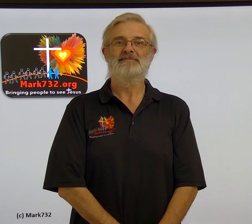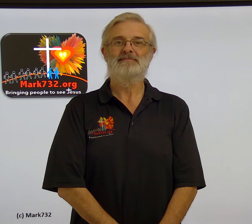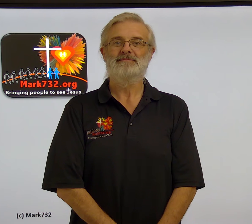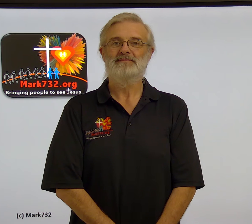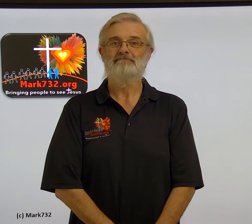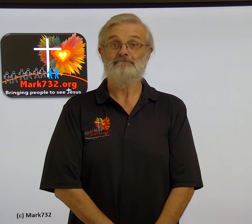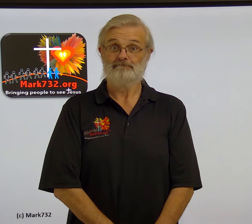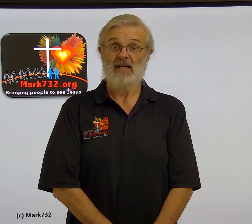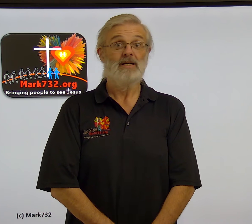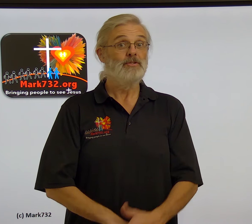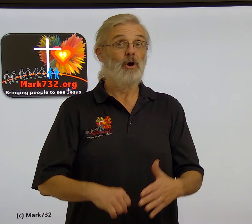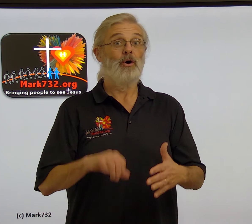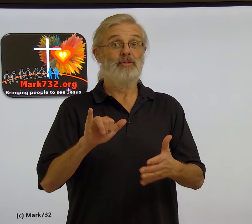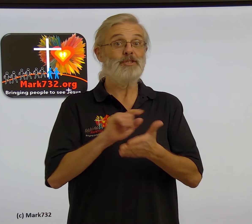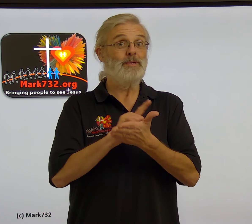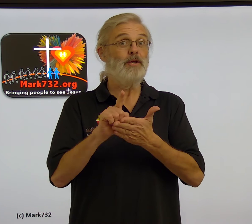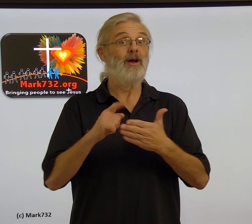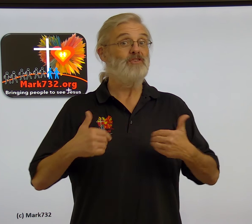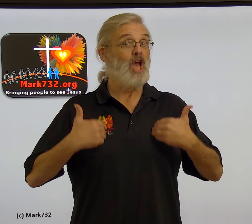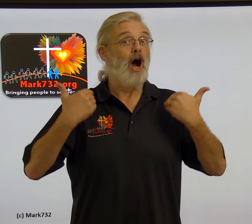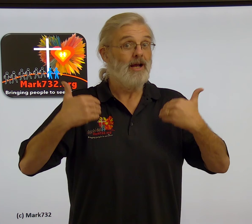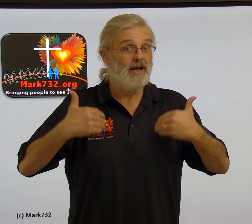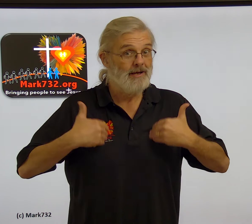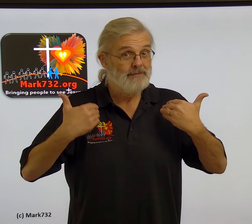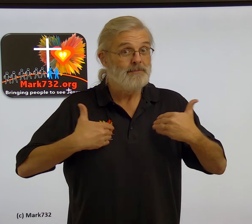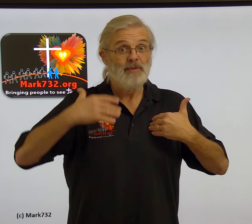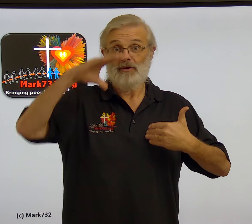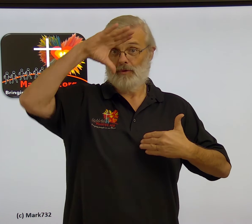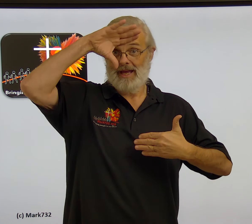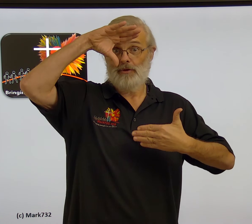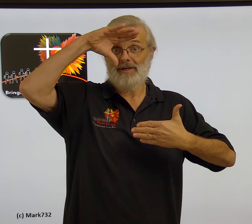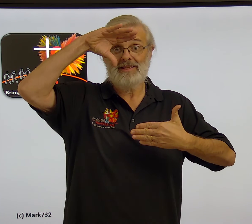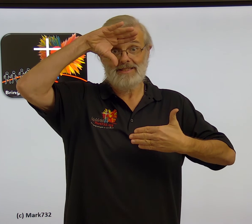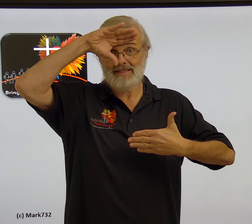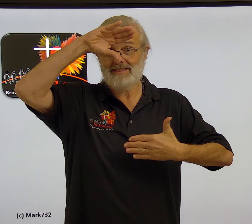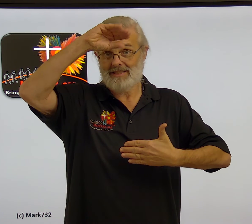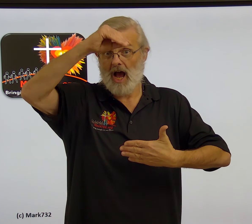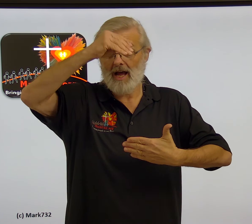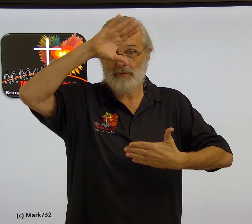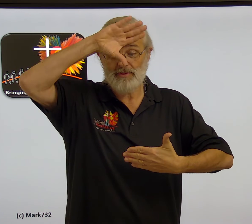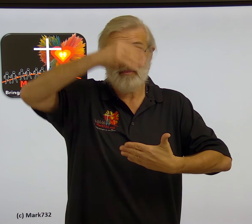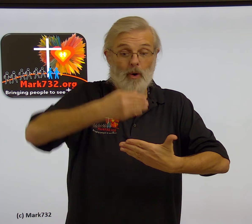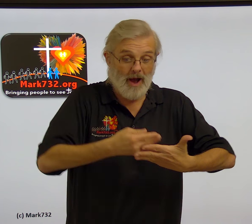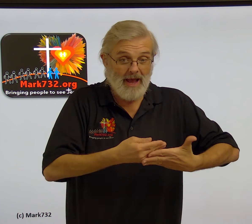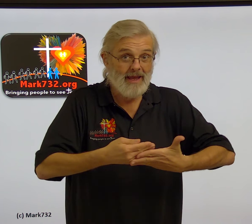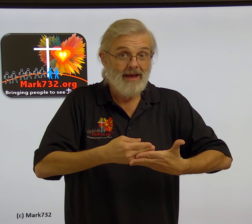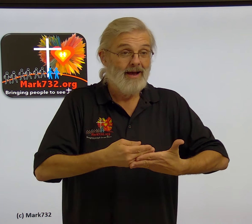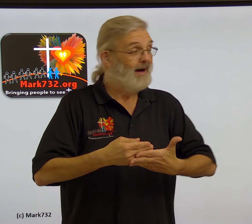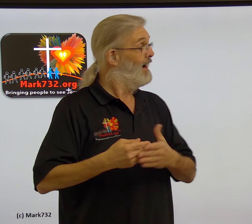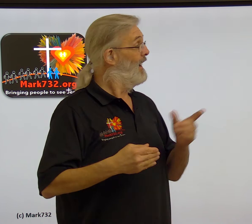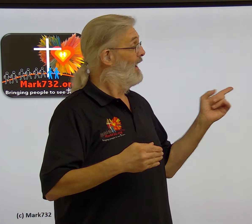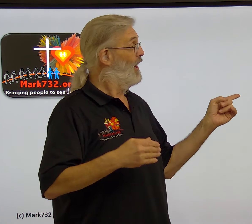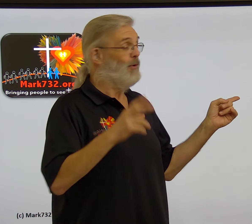So this week you have young, together with the son, with the boy. You have